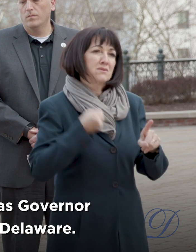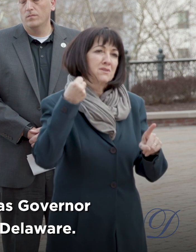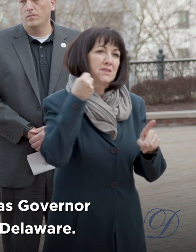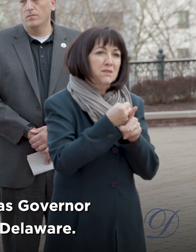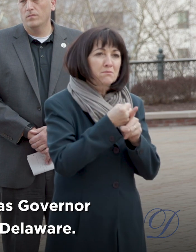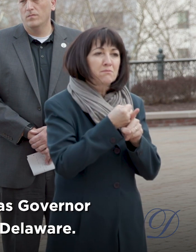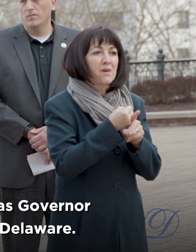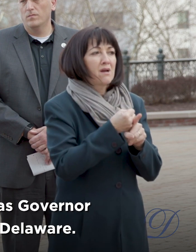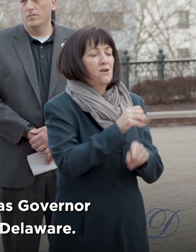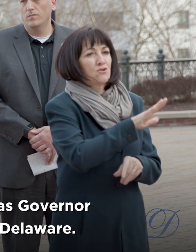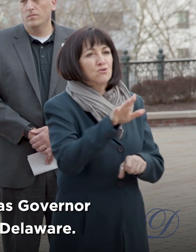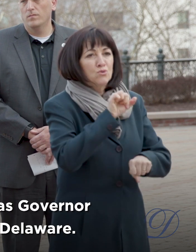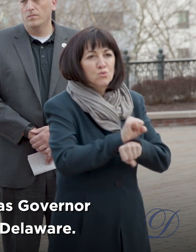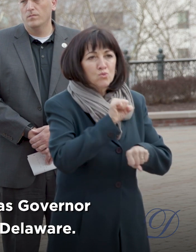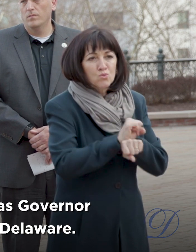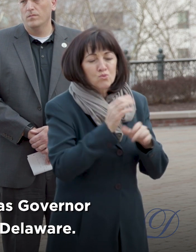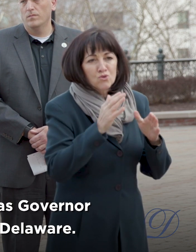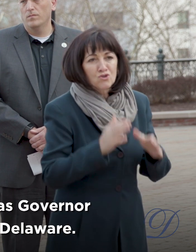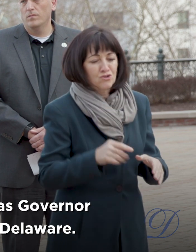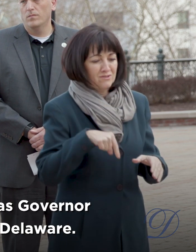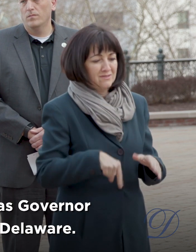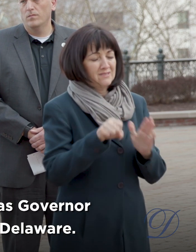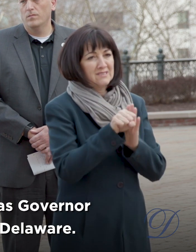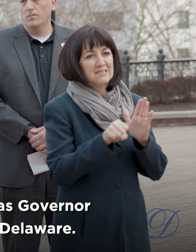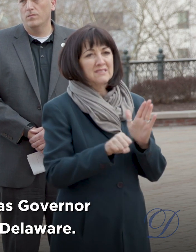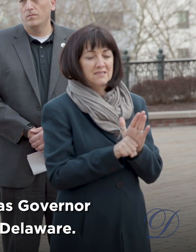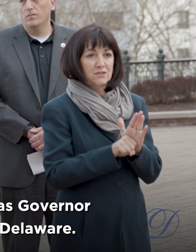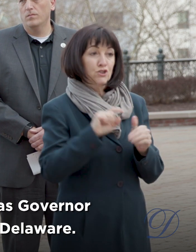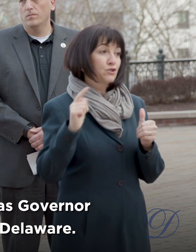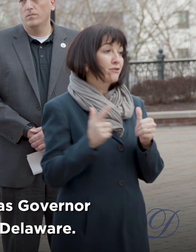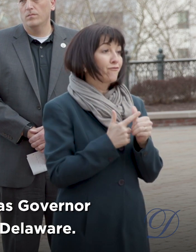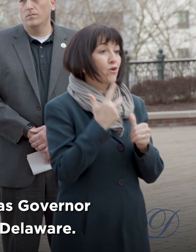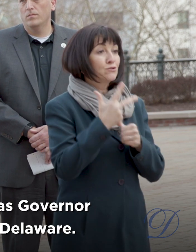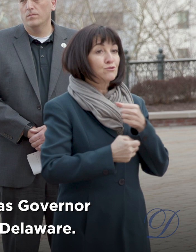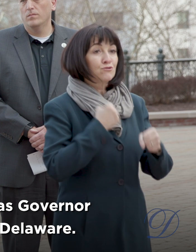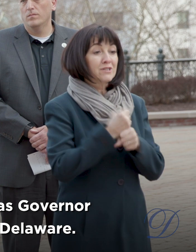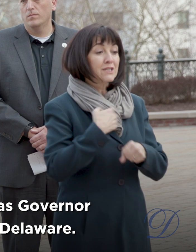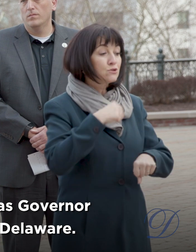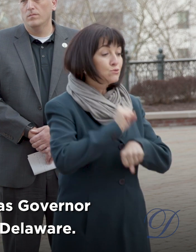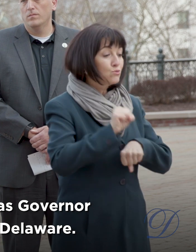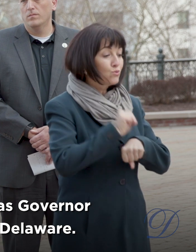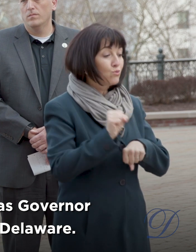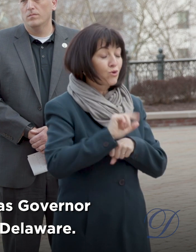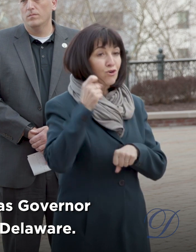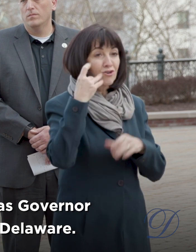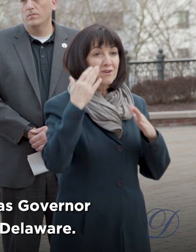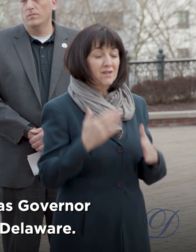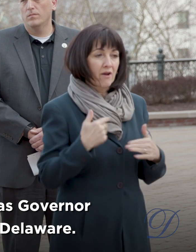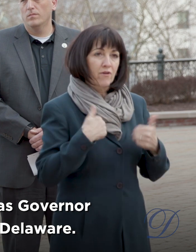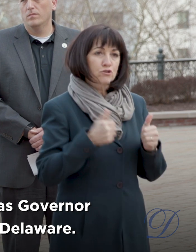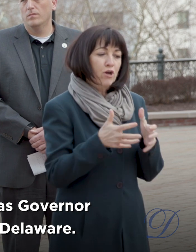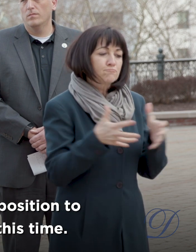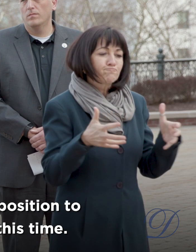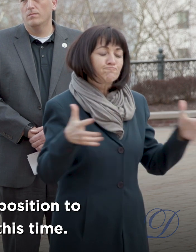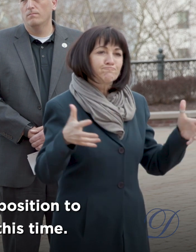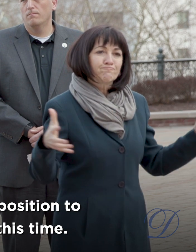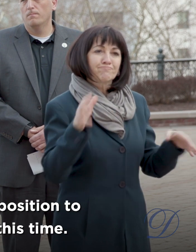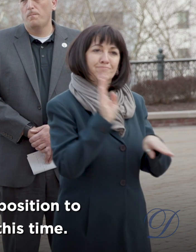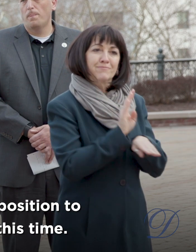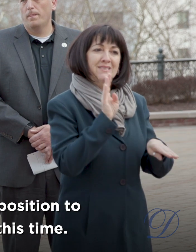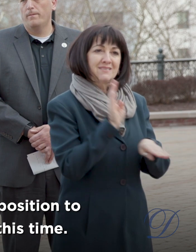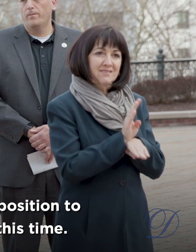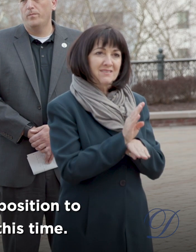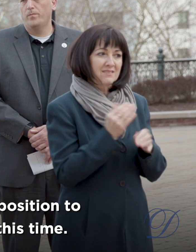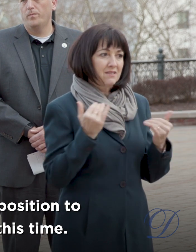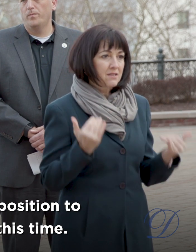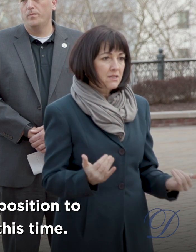state. I've spent my first 3 years as governor trying to expand business in Delaware. And so it